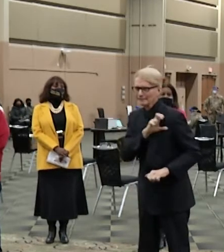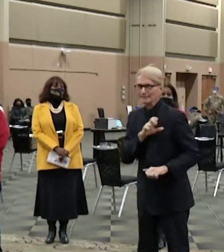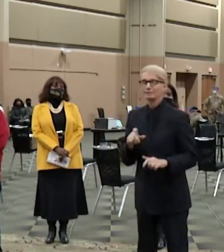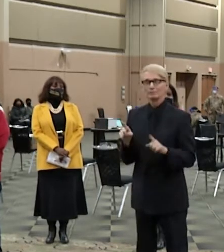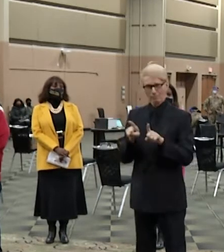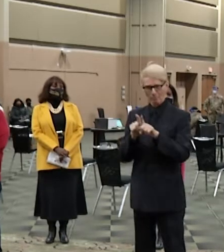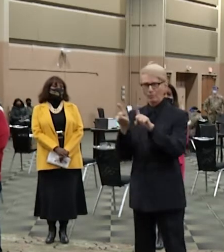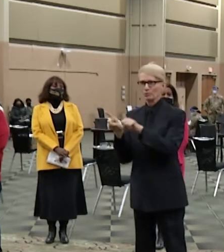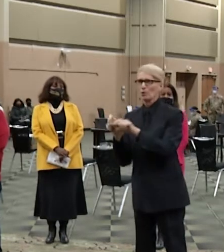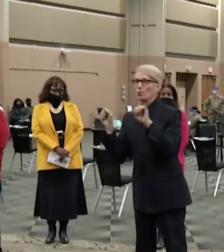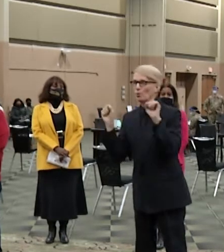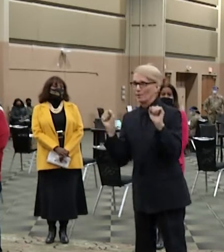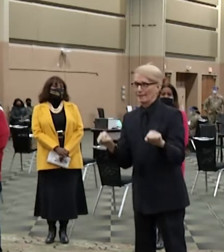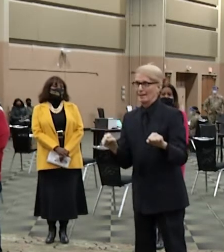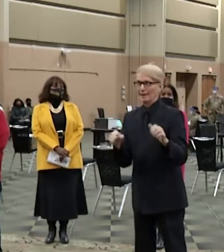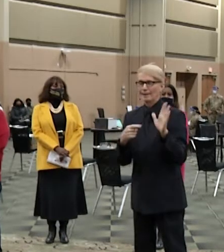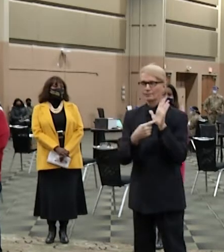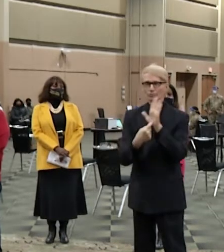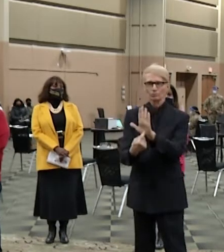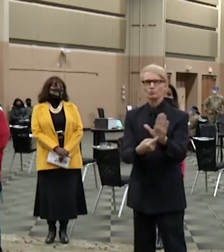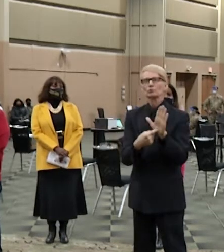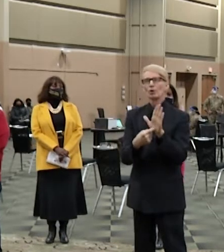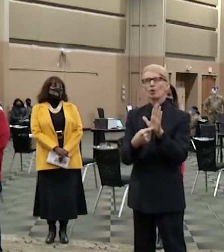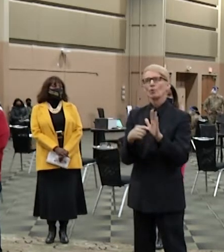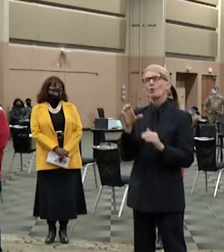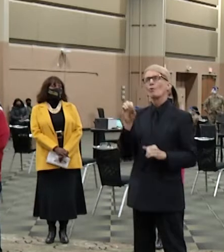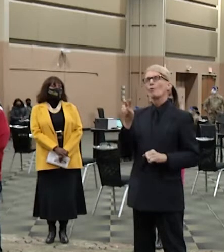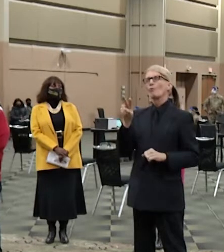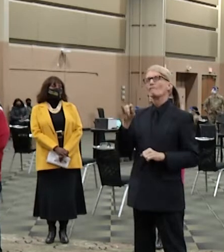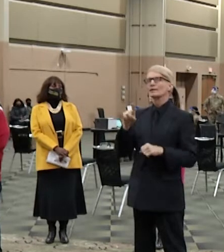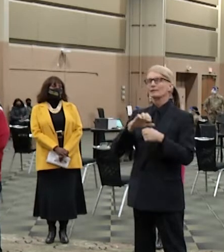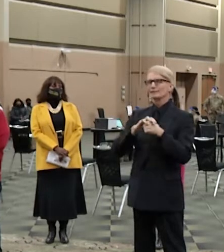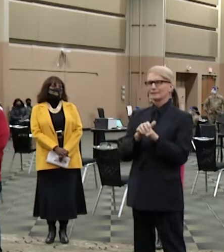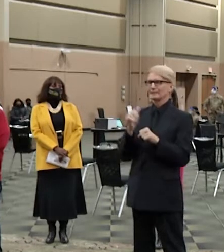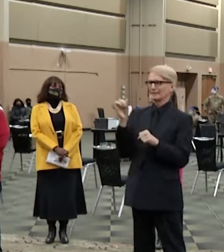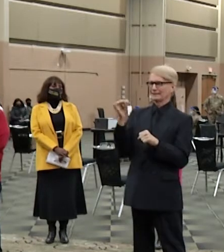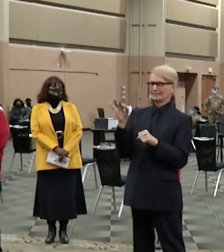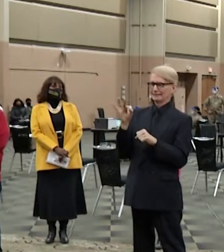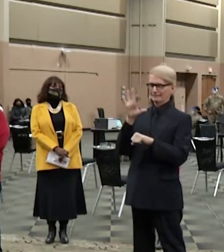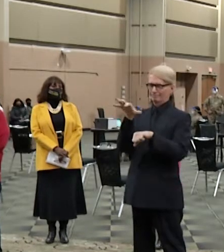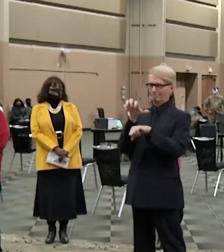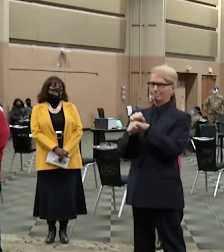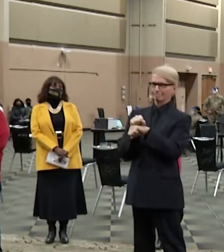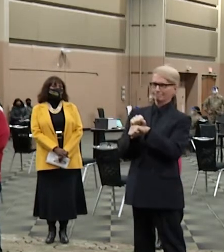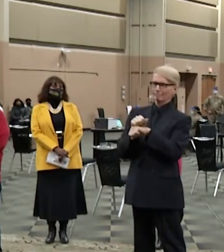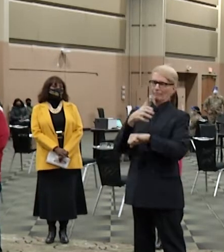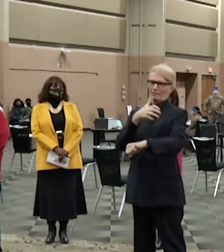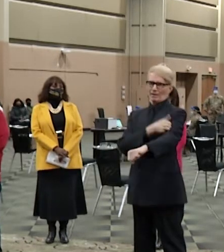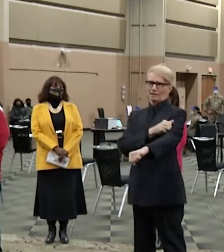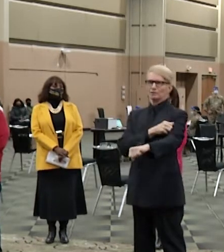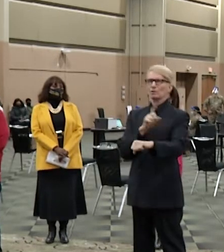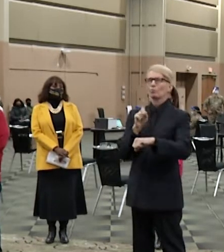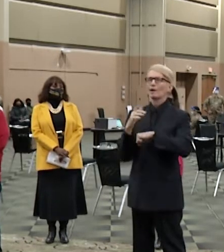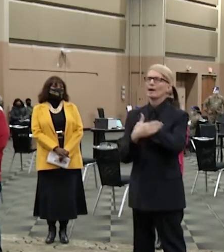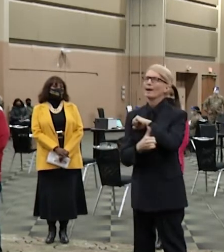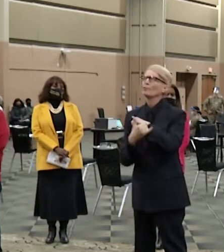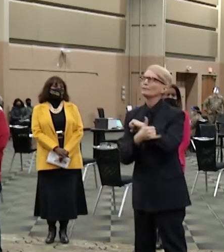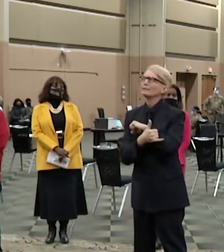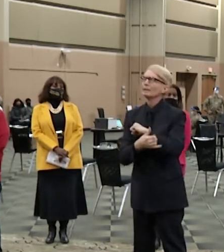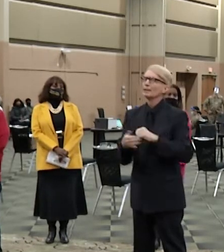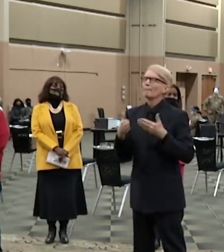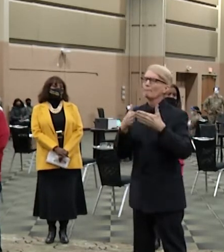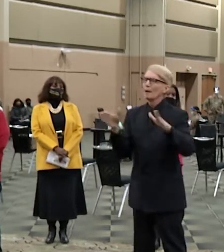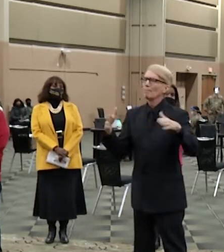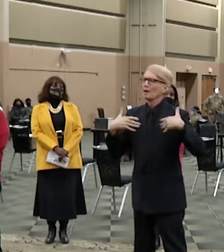to the COVID-19 vaccine registration or appointment booking homepages of county public health